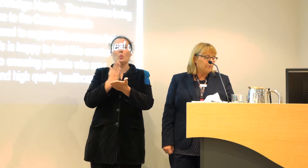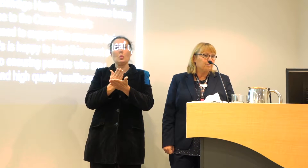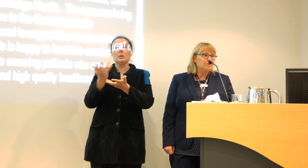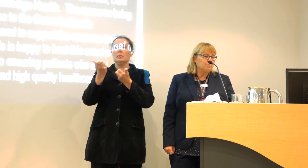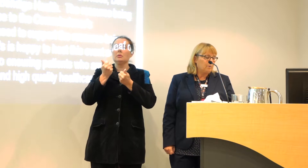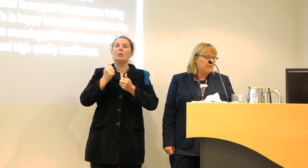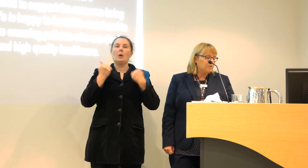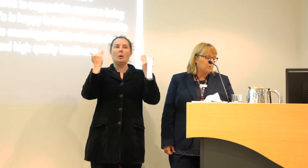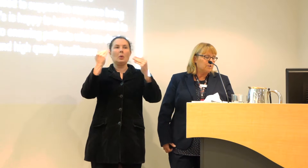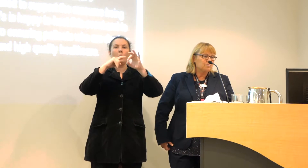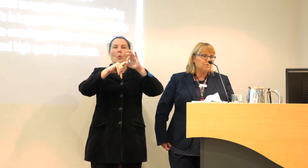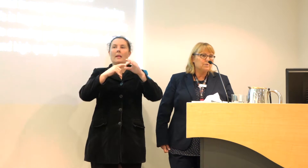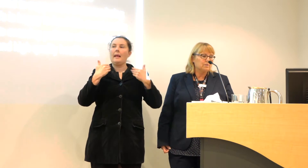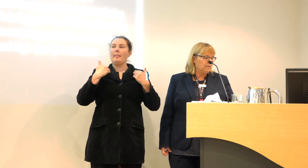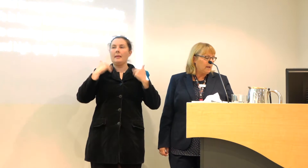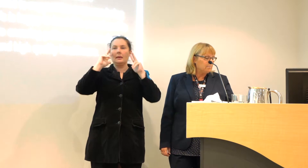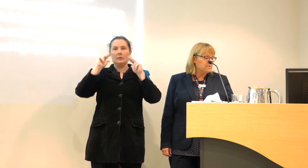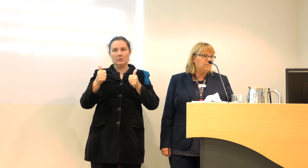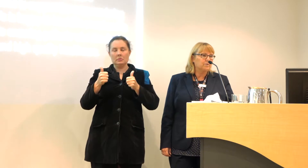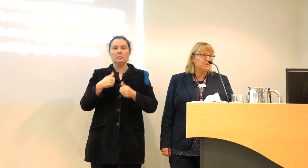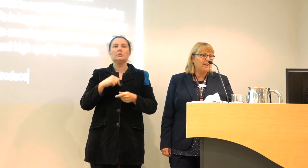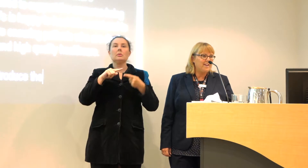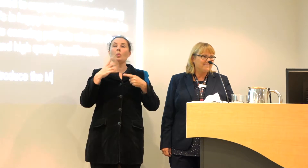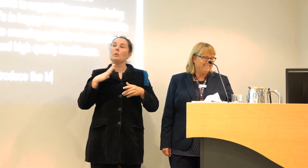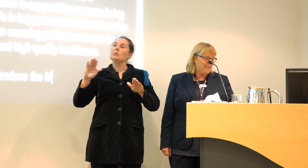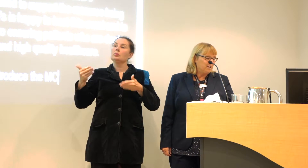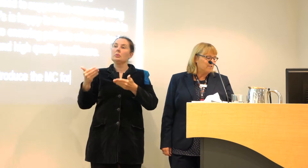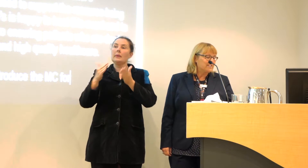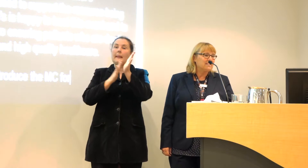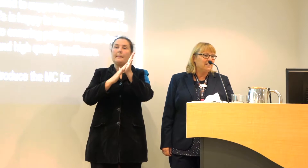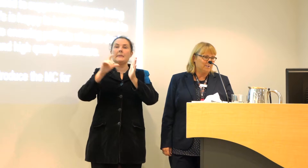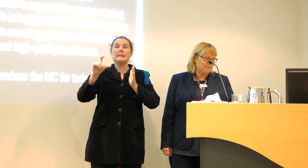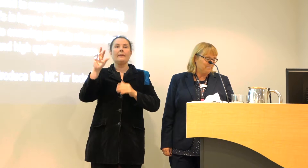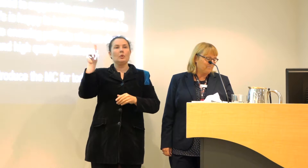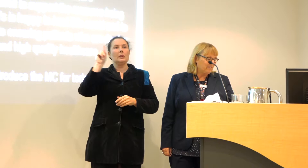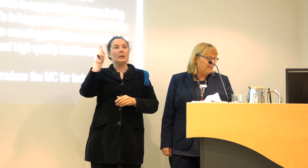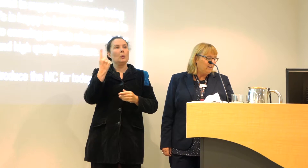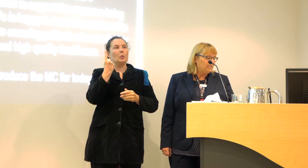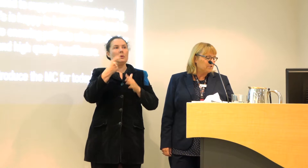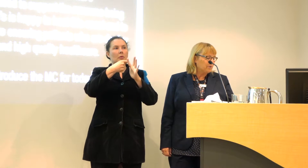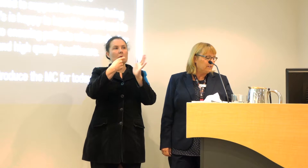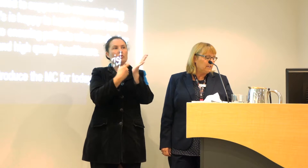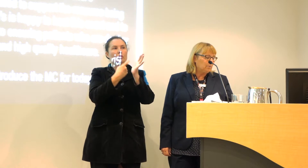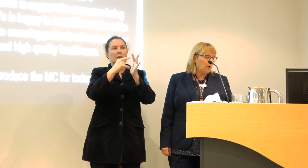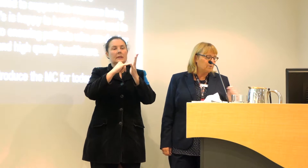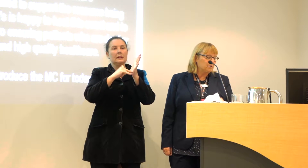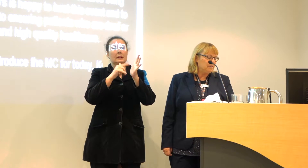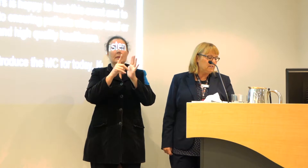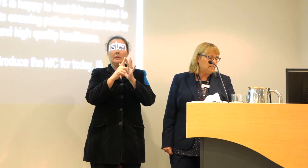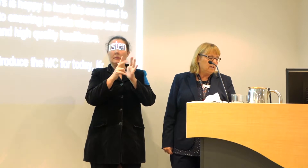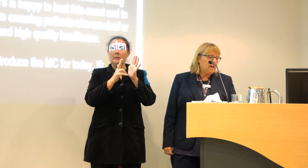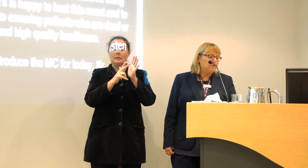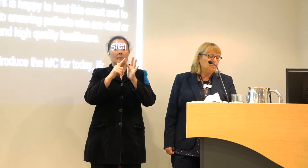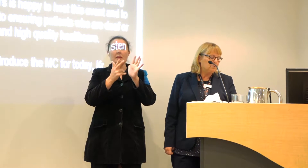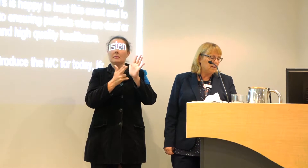Without further ado, I would like to introduce the MC for today, Kristen Hilton, the Victorian Equal